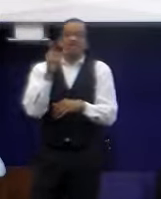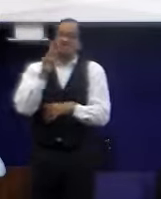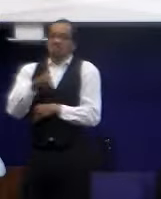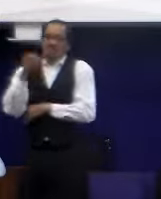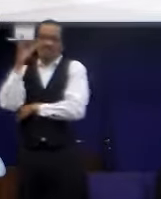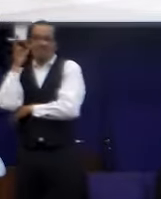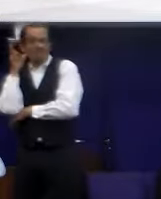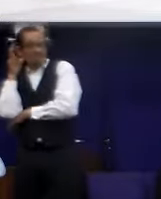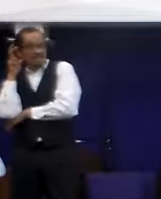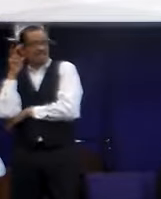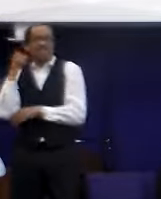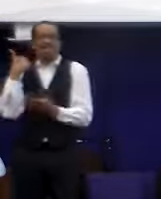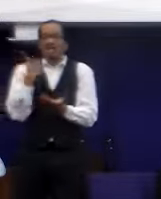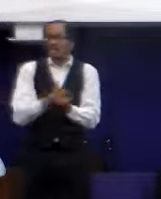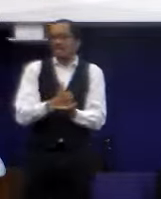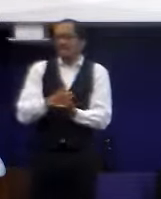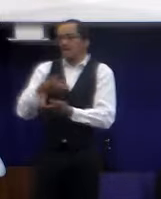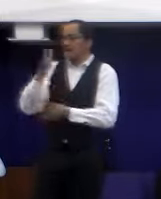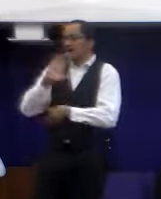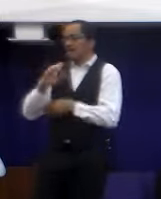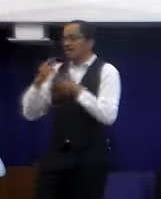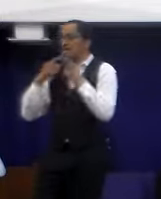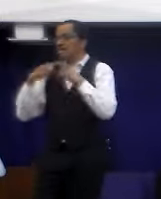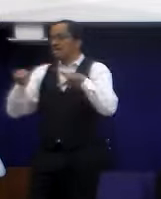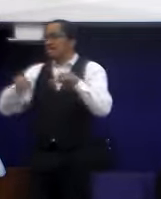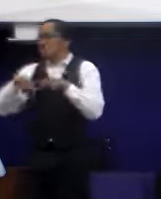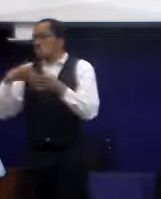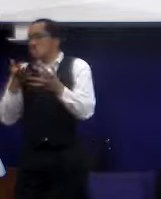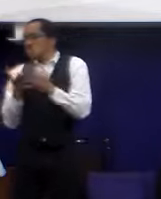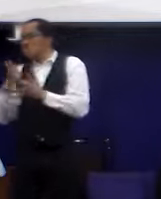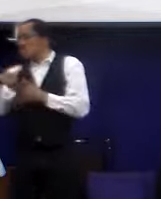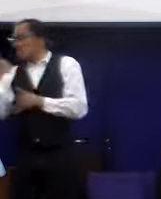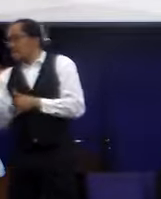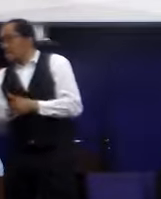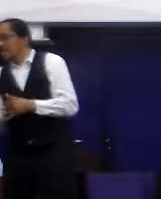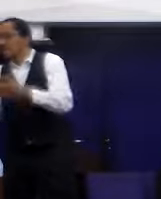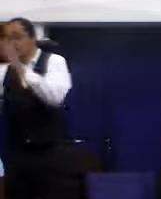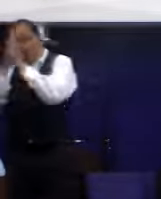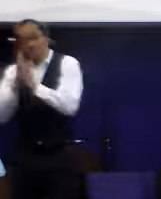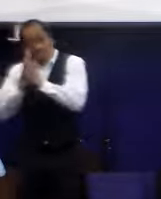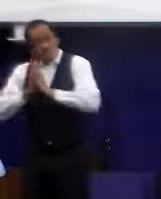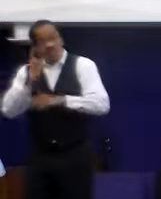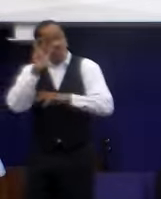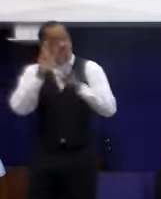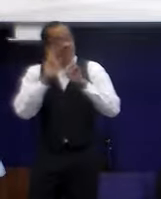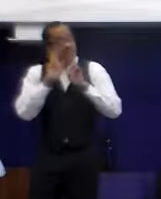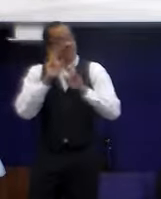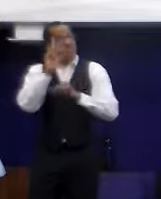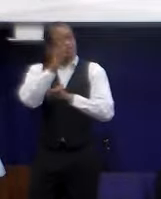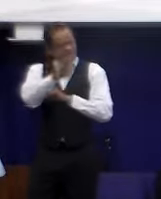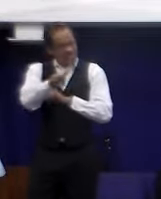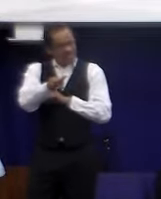Because God, how are you going to speak properly through someone the prayer that you're asking for? That's right. Amen. It's going to come